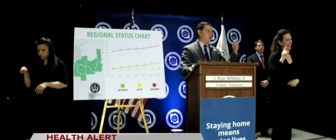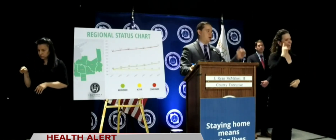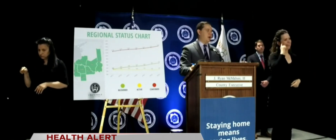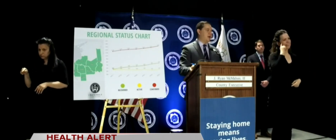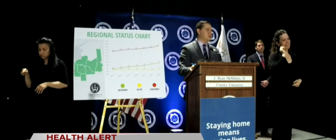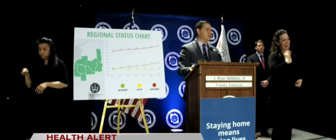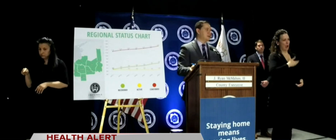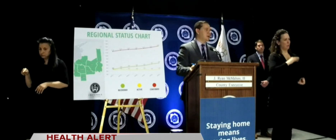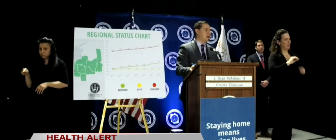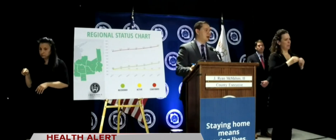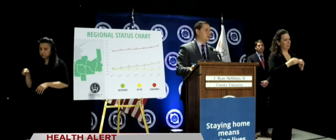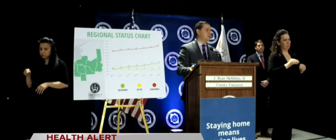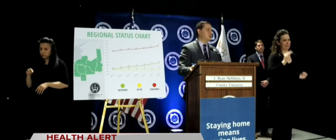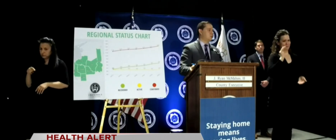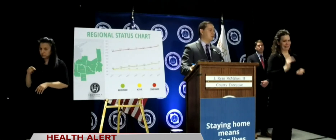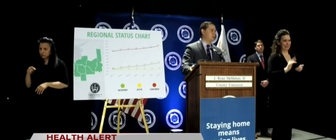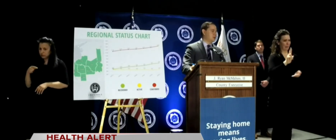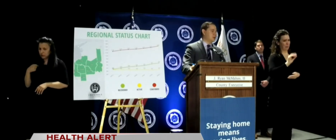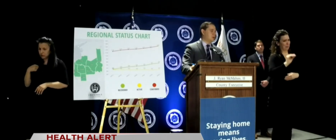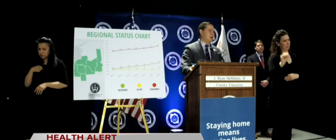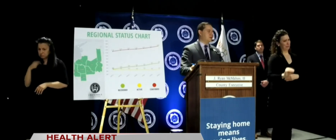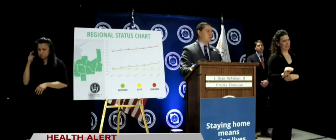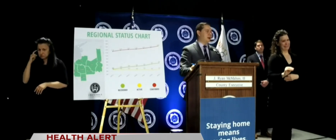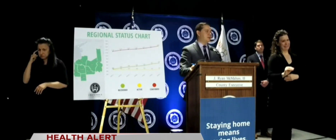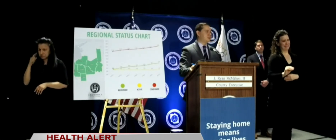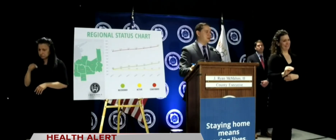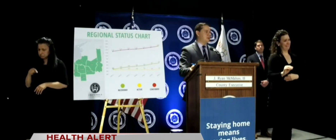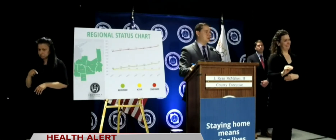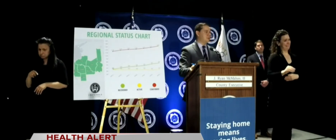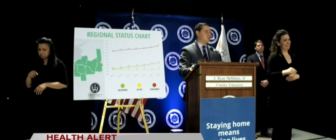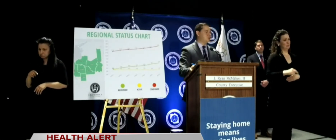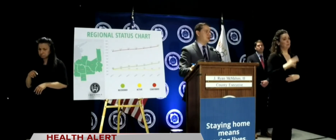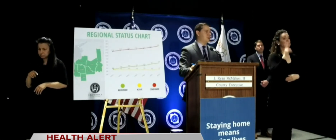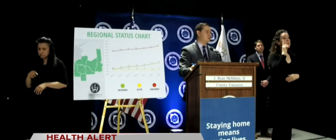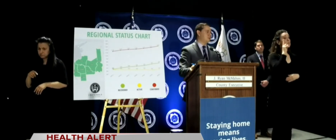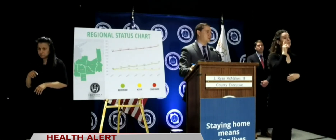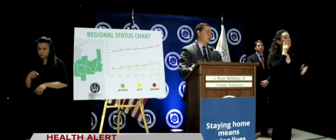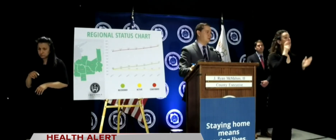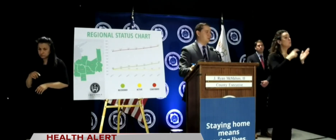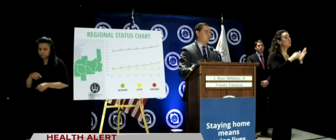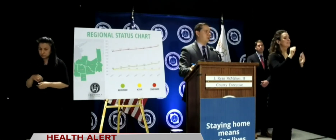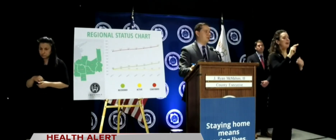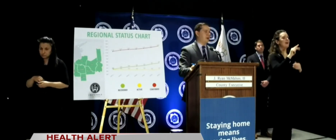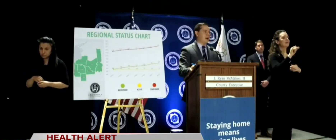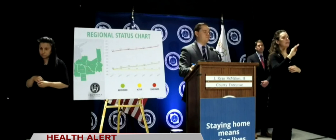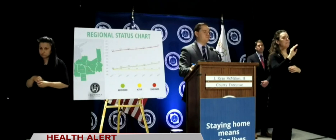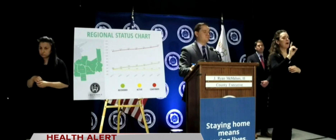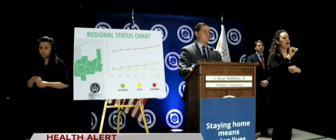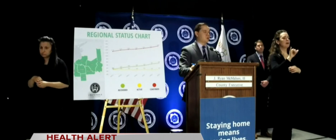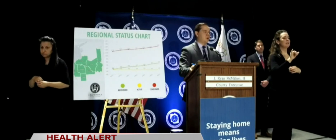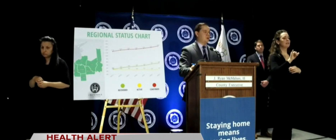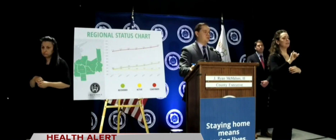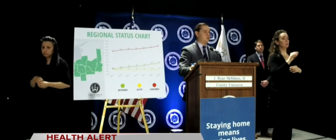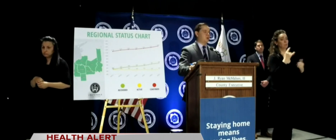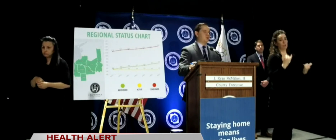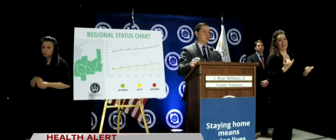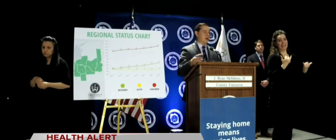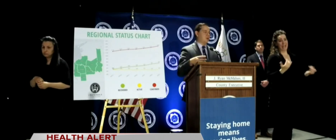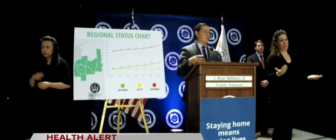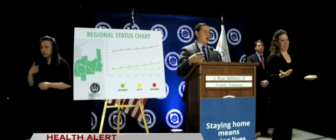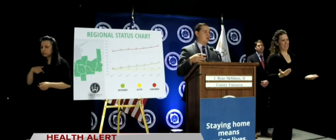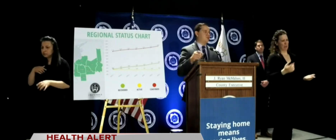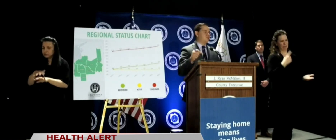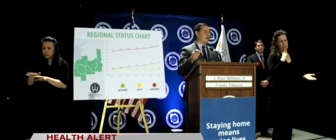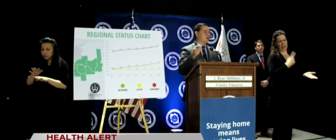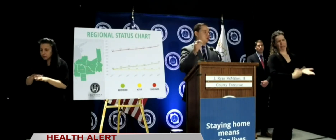Upstate overall has to see what the antibodies suggest. But we have not spoken